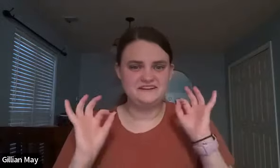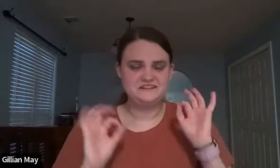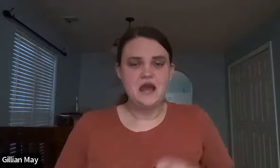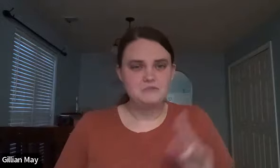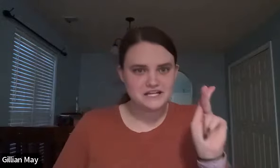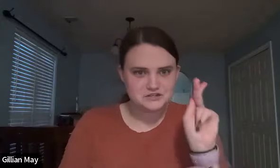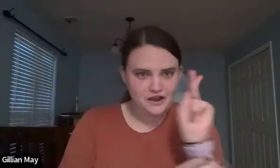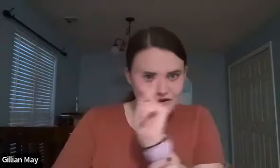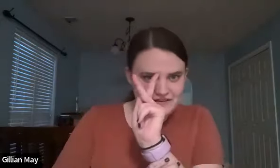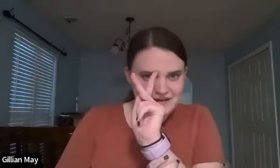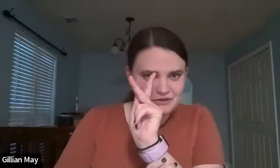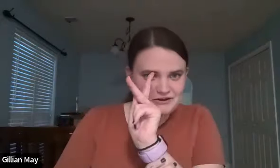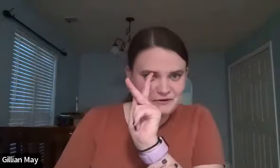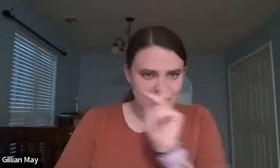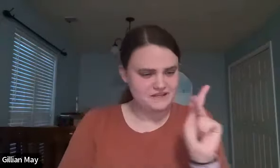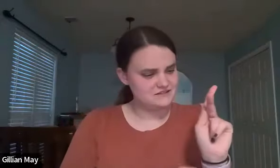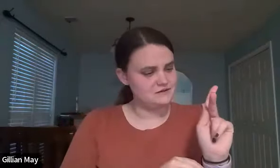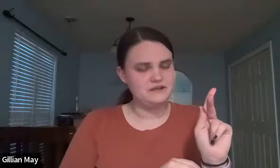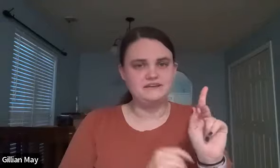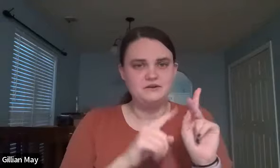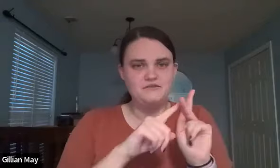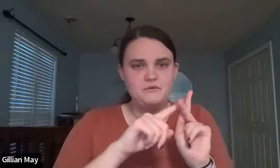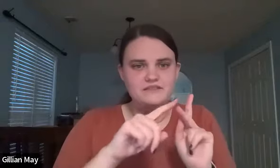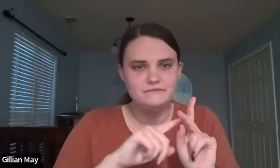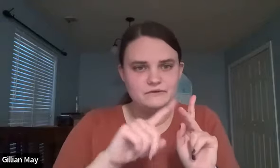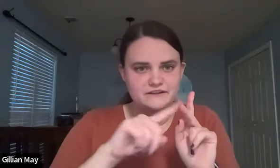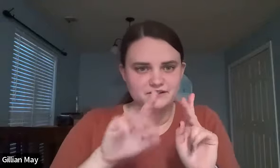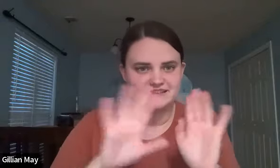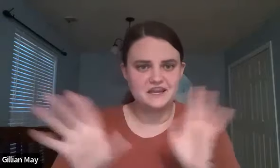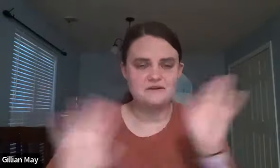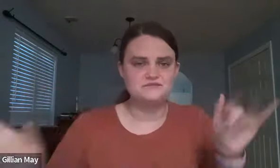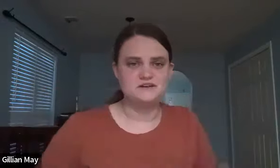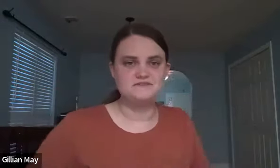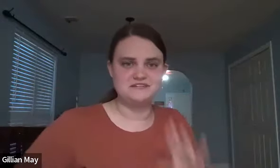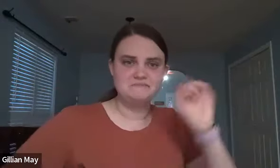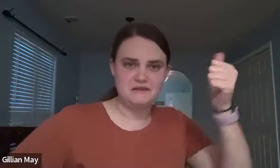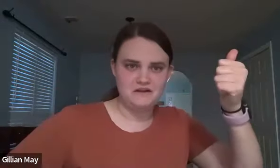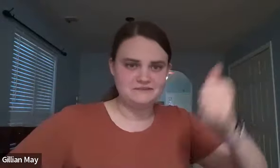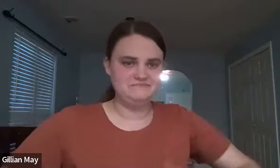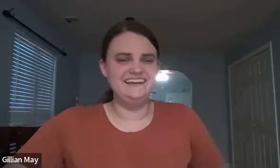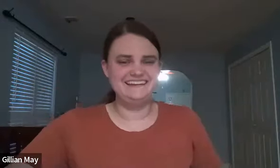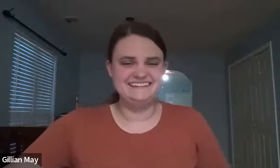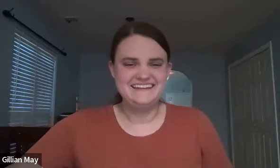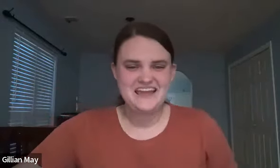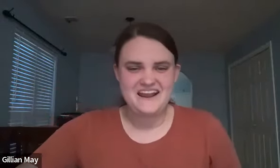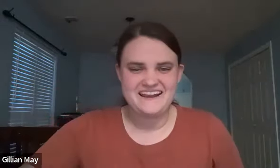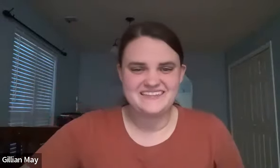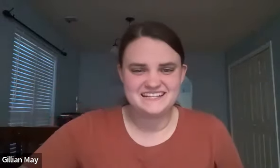Perfect. I'm glad you caught on that it blurred for a moment because I was like, wait, you have one finger sticking up. It was very confusing, but I love it. All right. The next